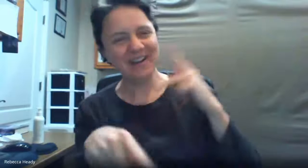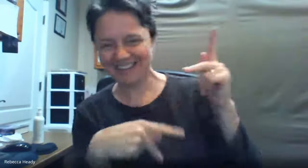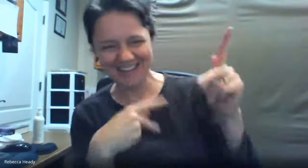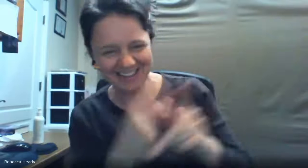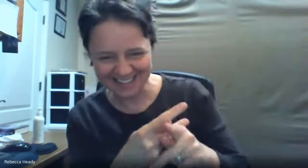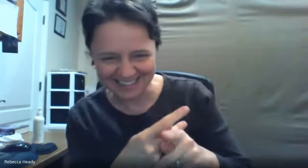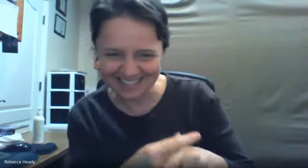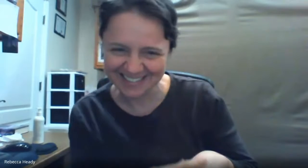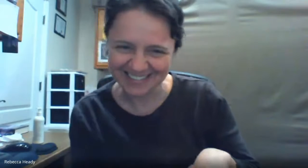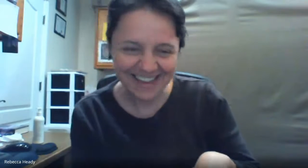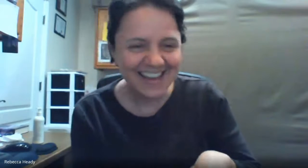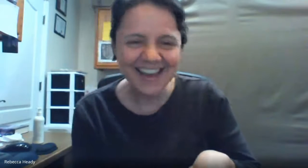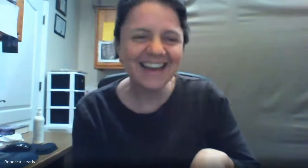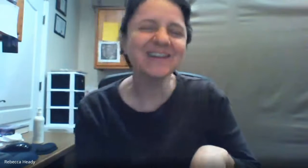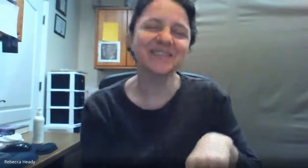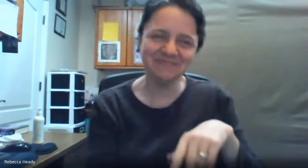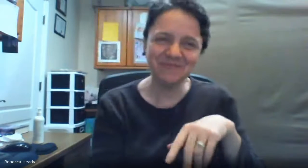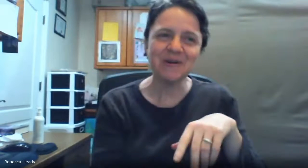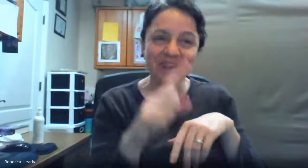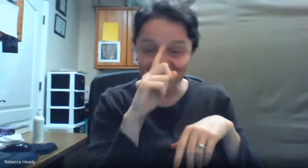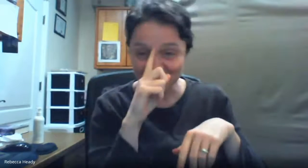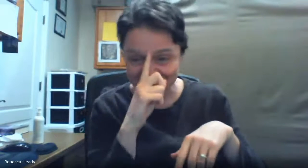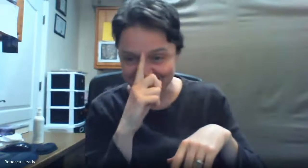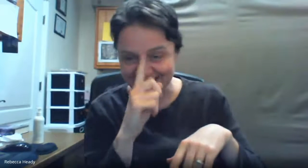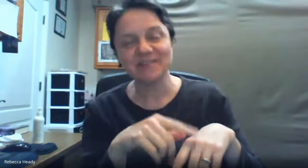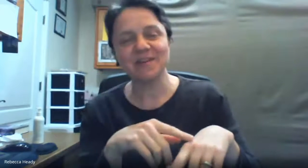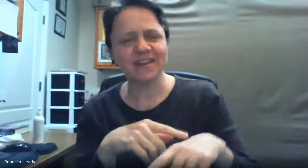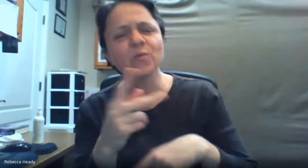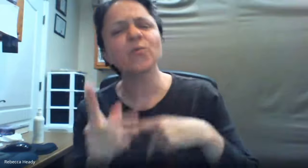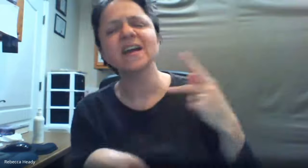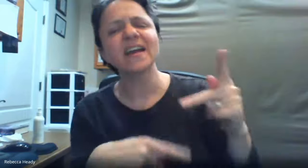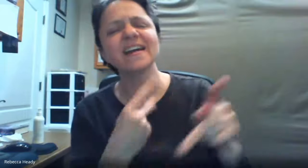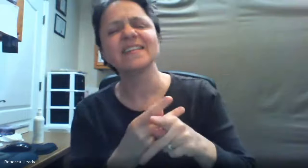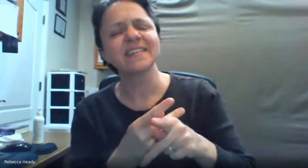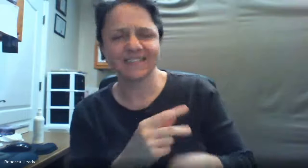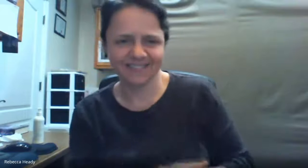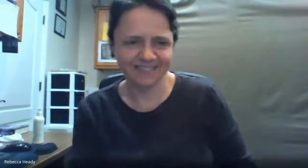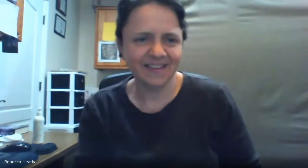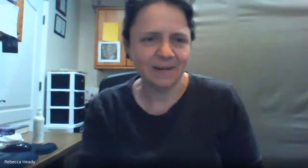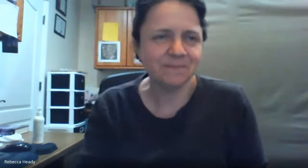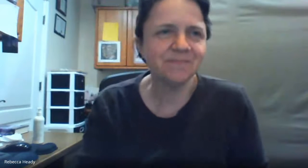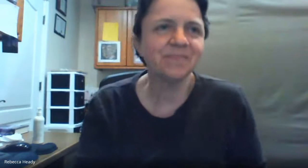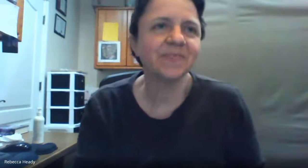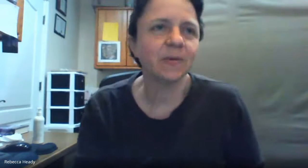What kind? Throwing the question in with it. What kind? With